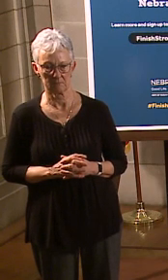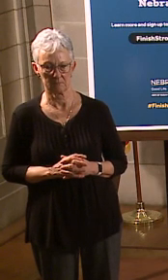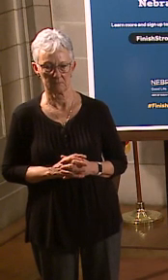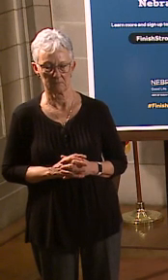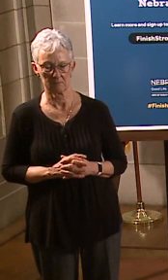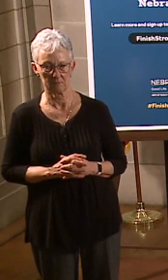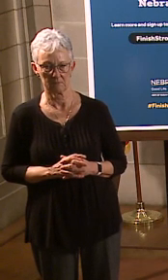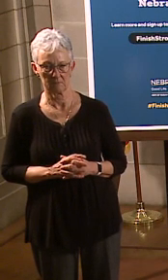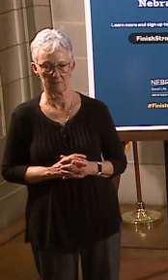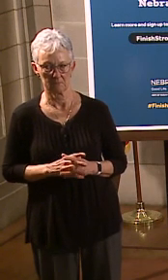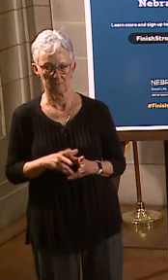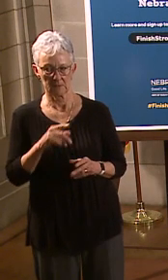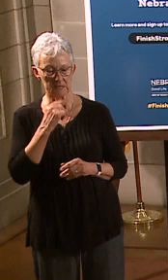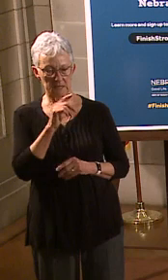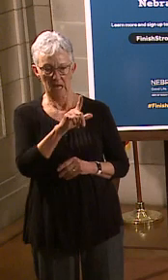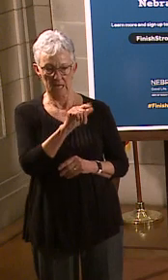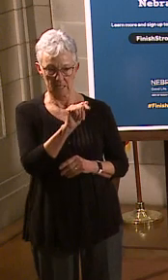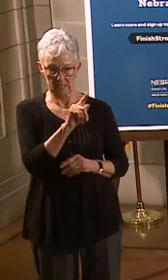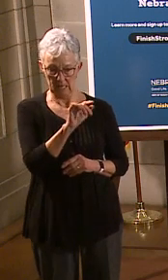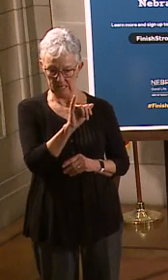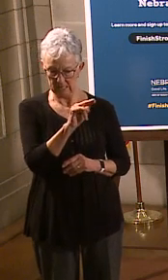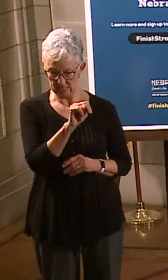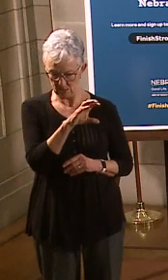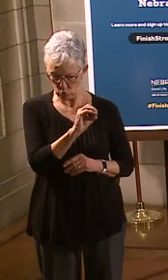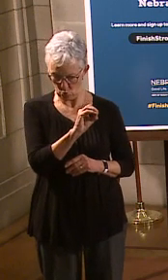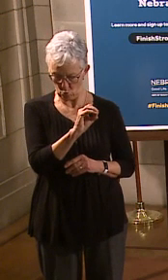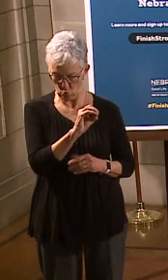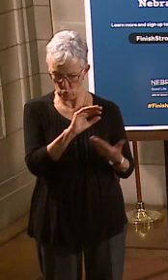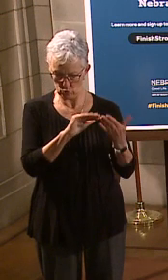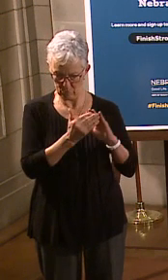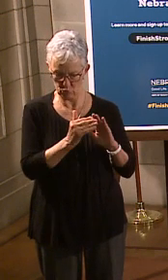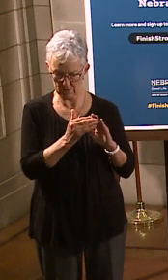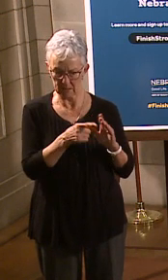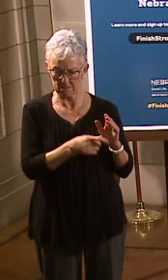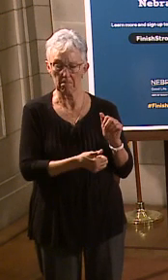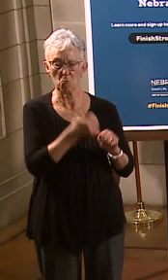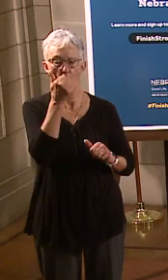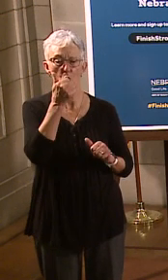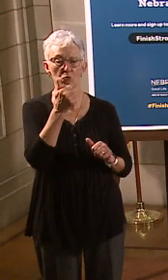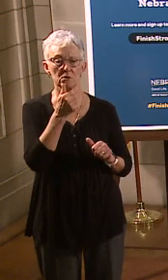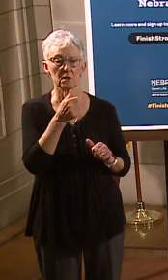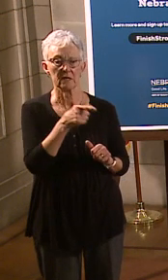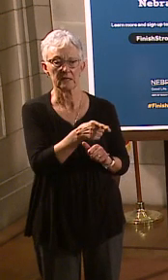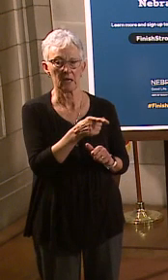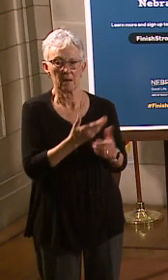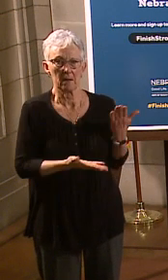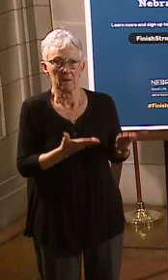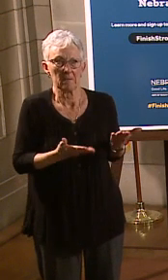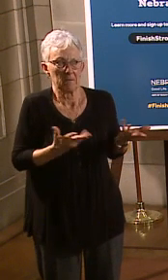legally in this country, or maybe in some, you know,